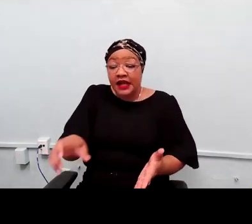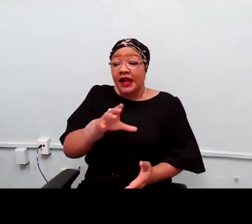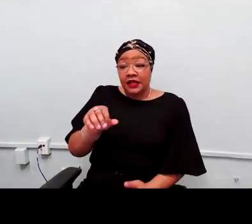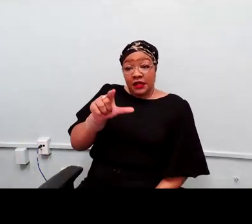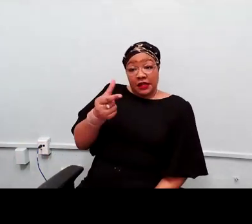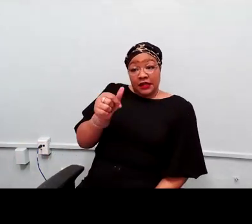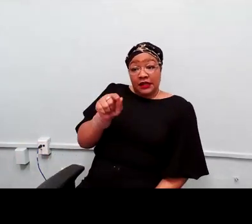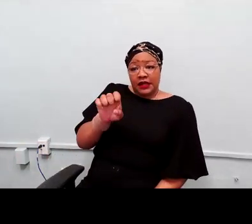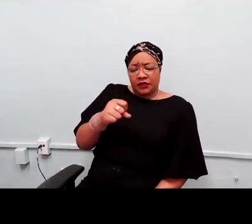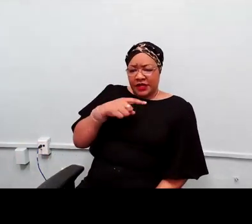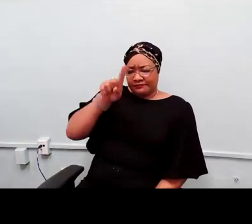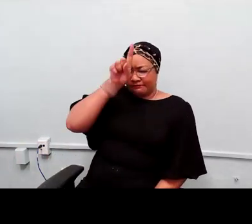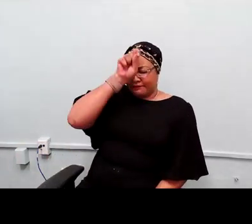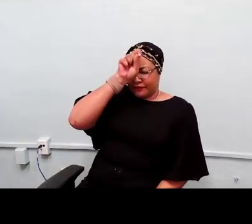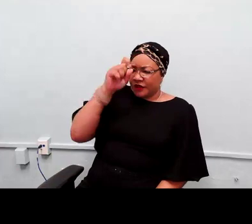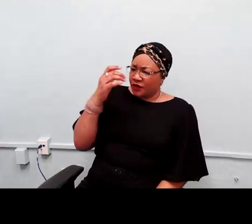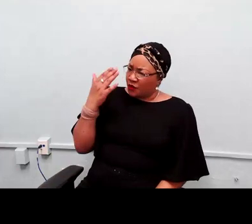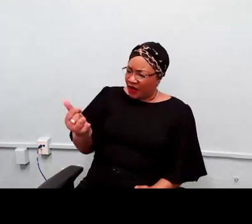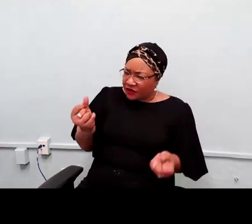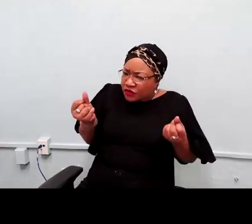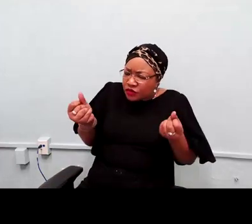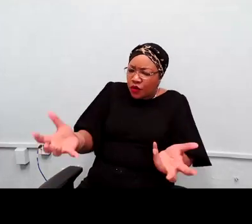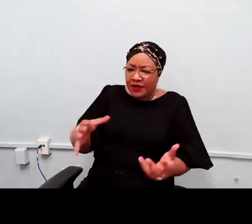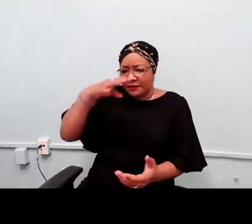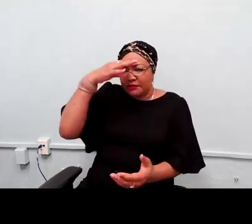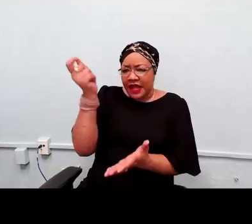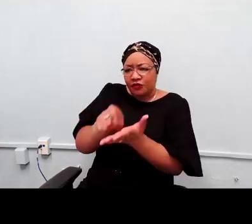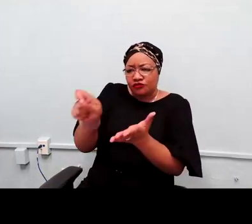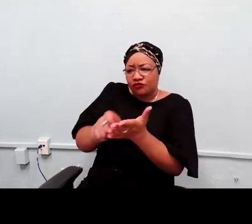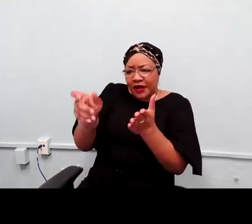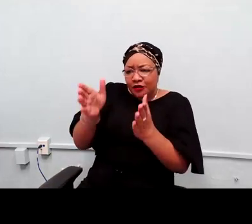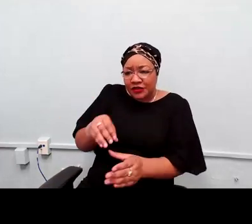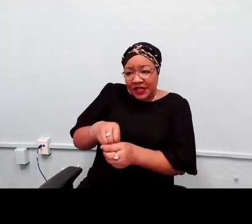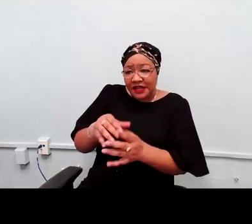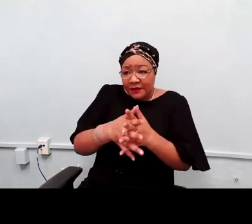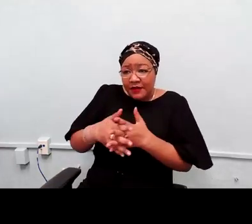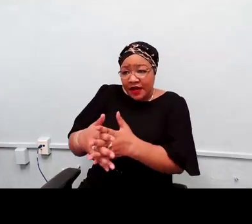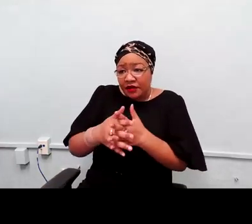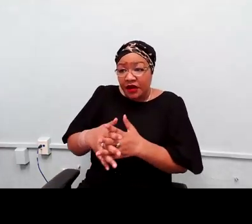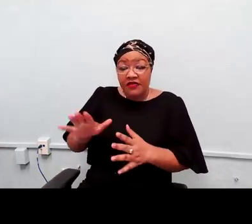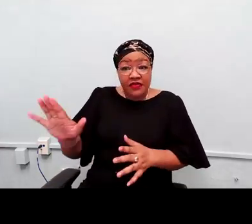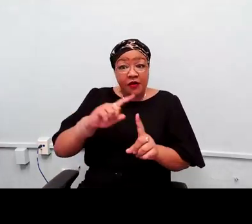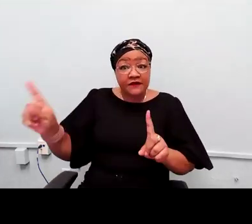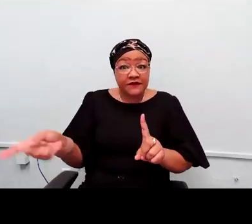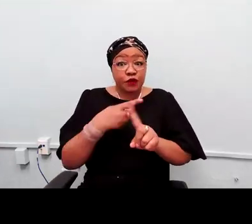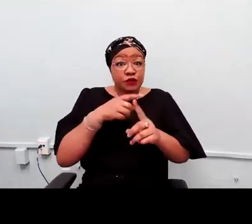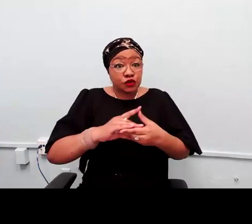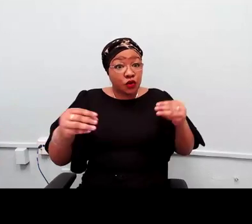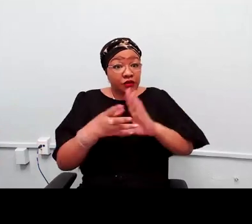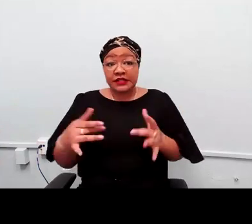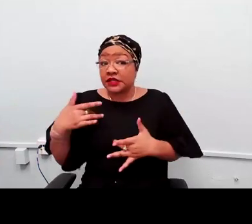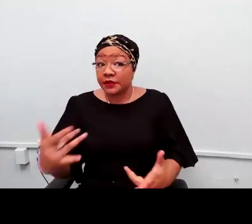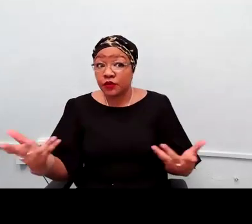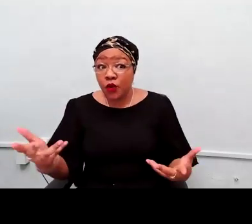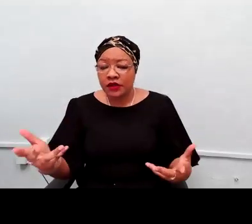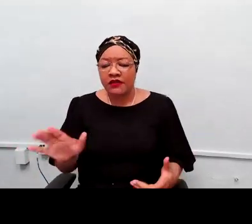is it that for so many Black writers in America, their first piece published is autobiographical? right? And what is